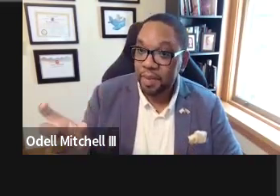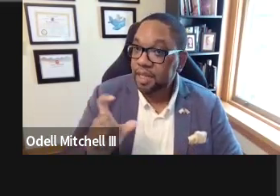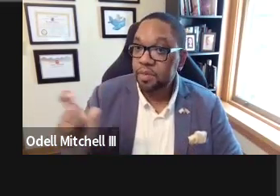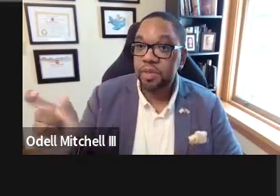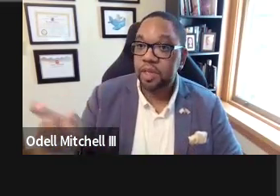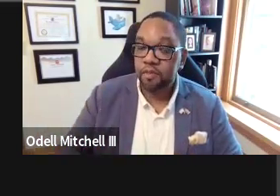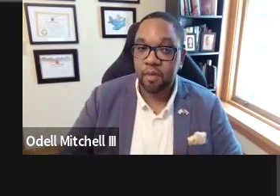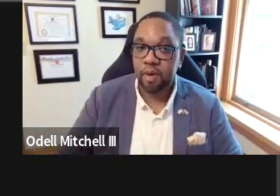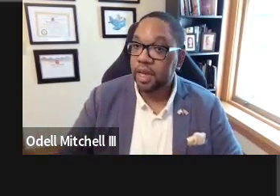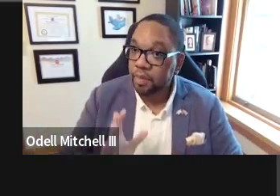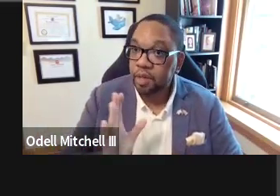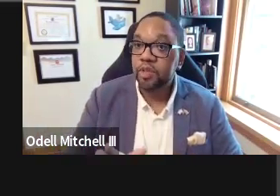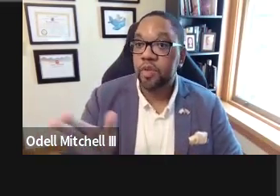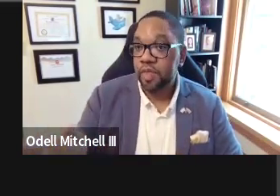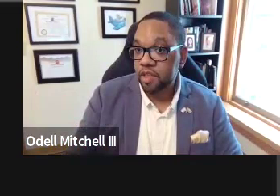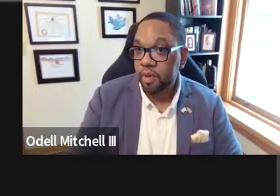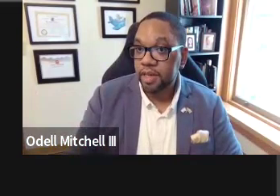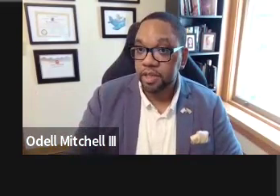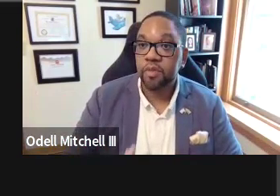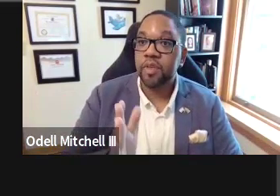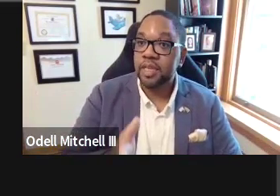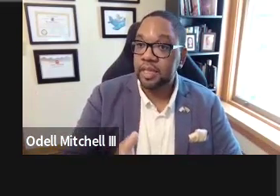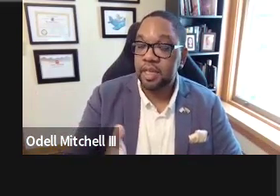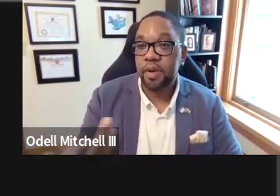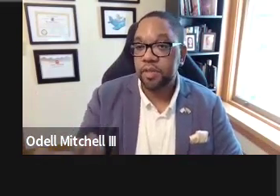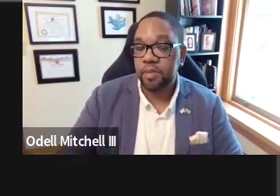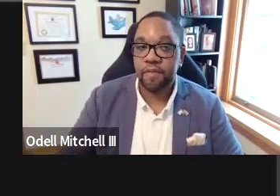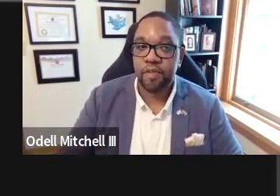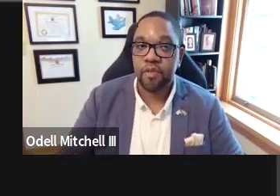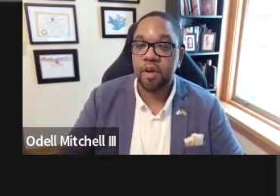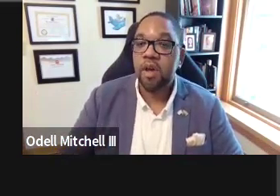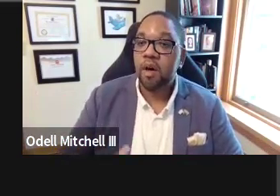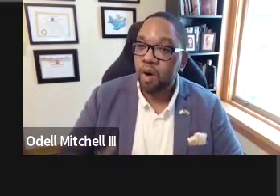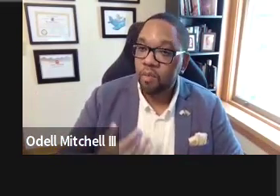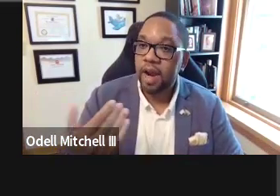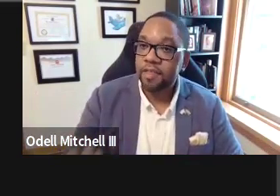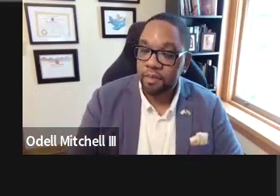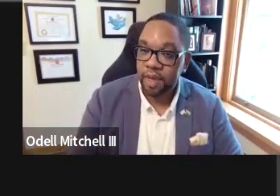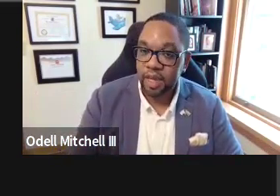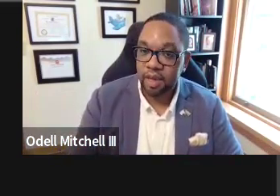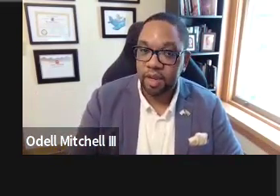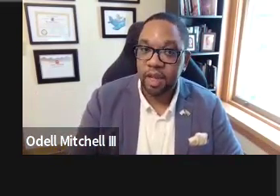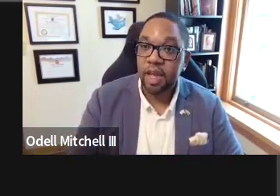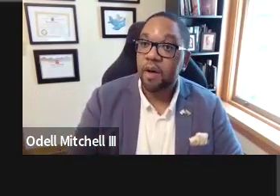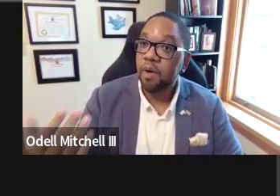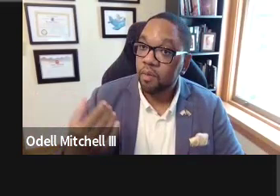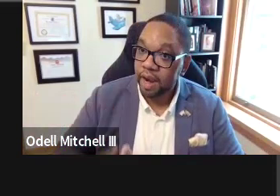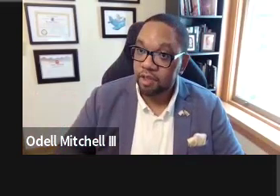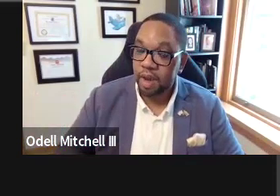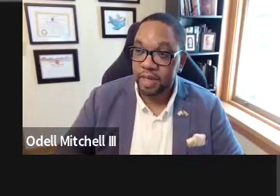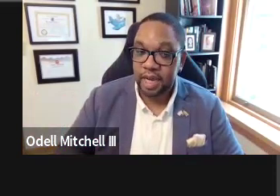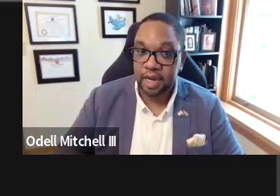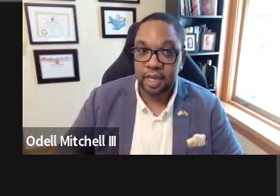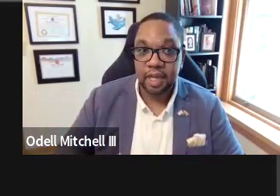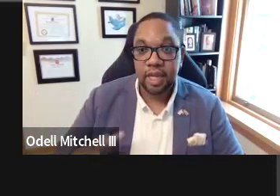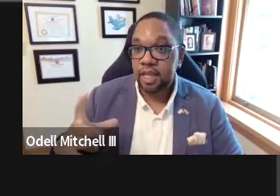a limited use of my work. It can be used for this project or for this exhibit or something of the sort. What rights are being given and what rights